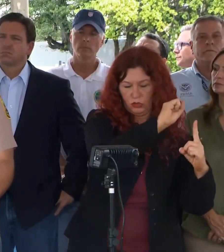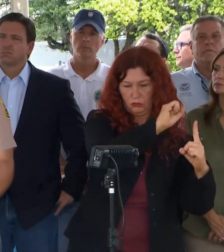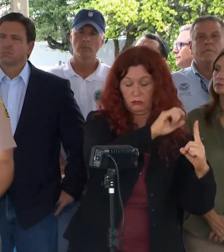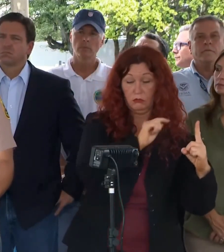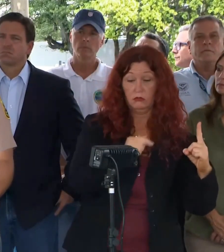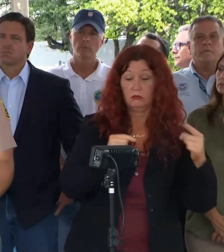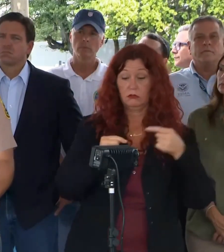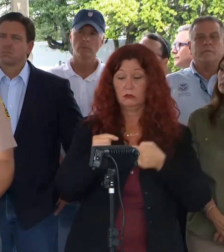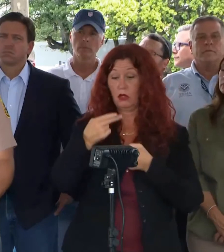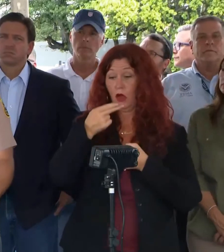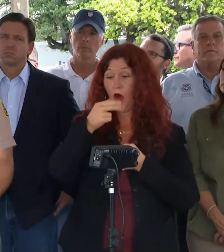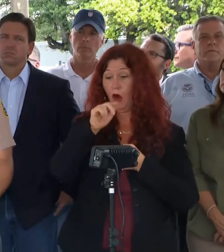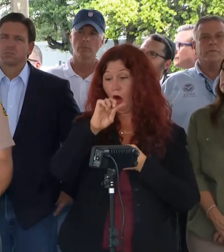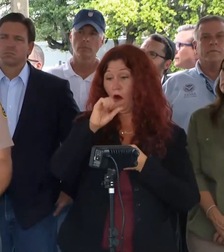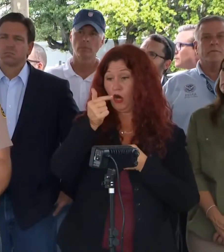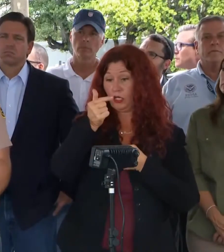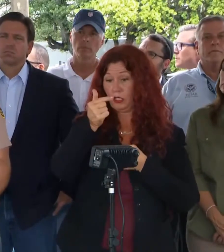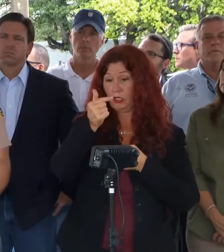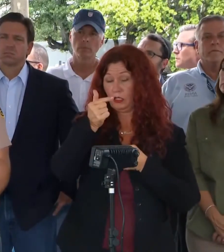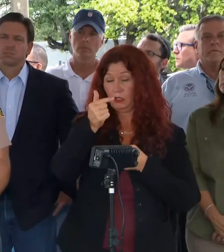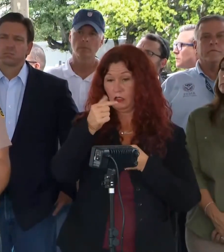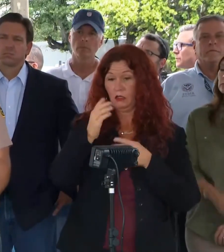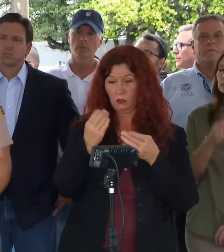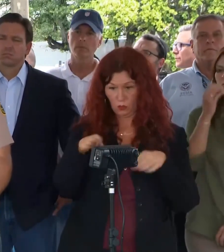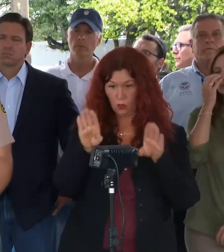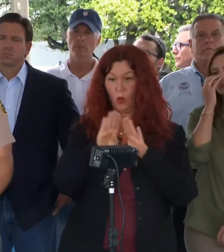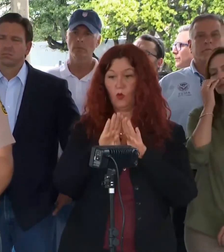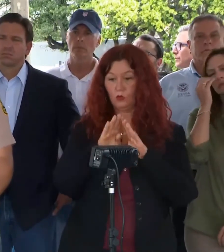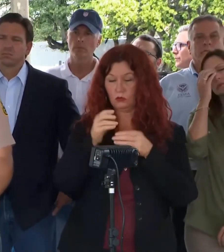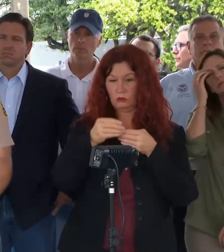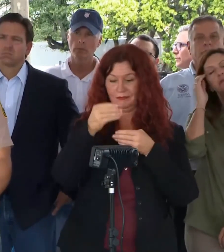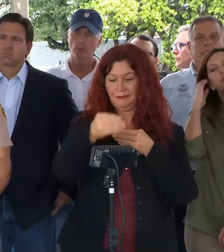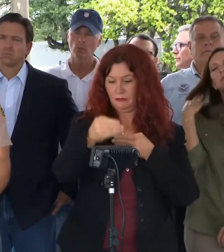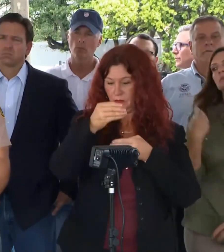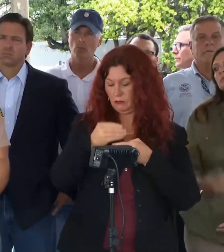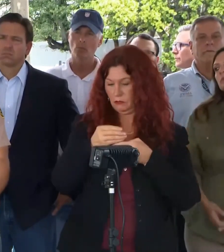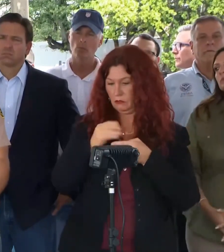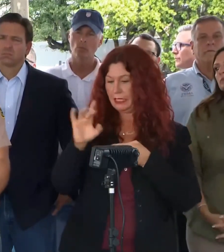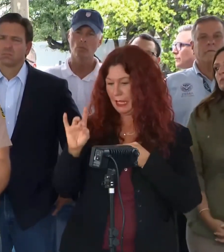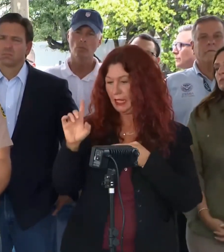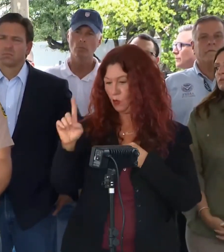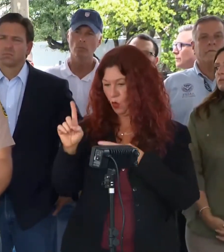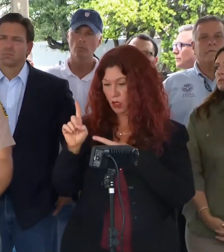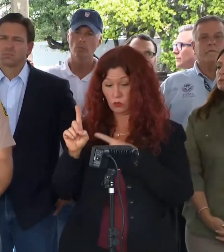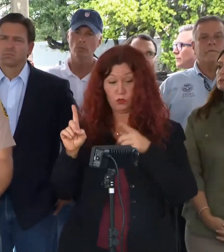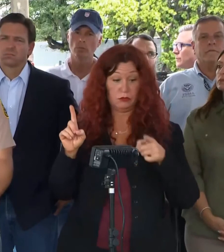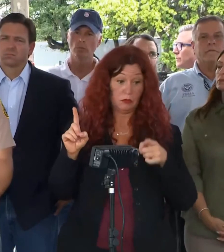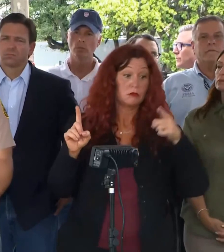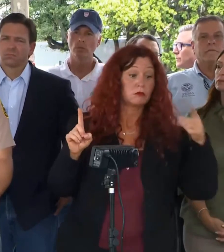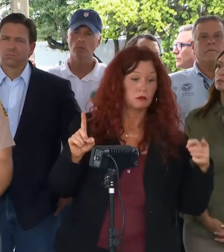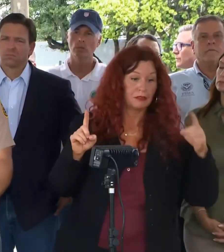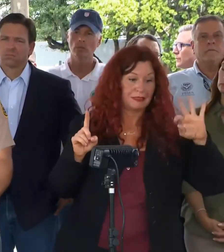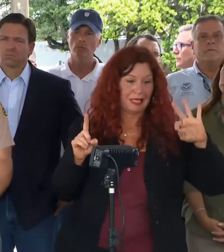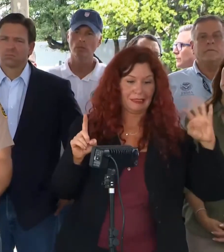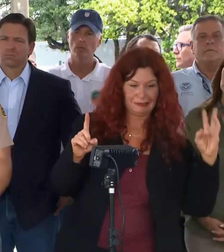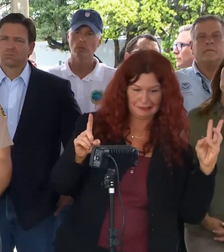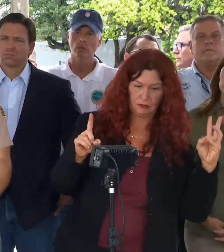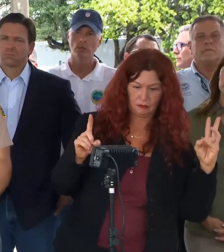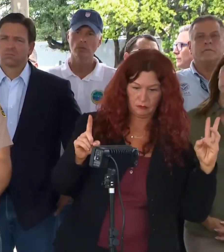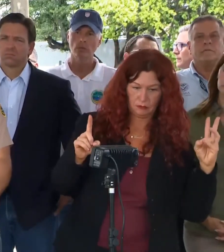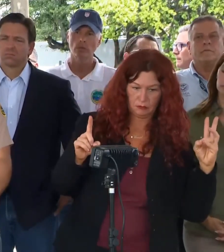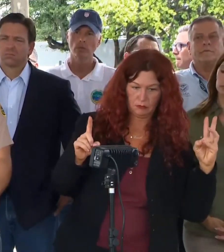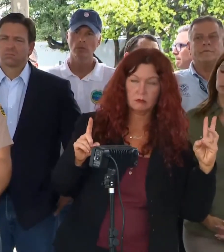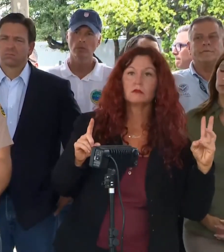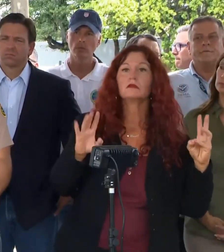from 8-1 Street to 9-6 Street. We do have checkpoints at Abbott and 9-6 Street and at